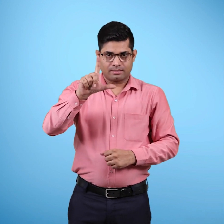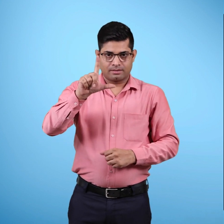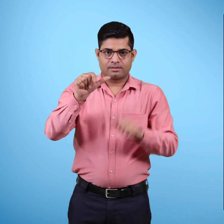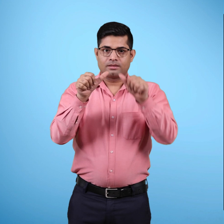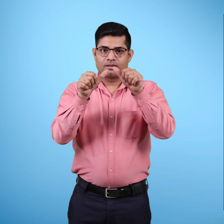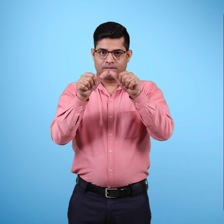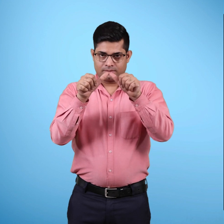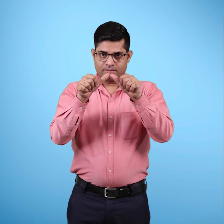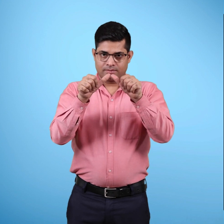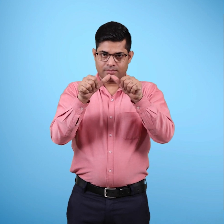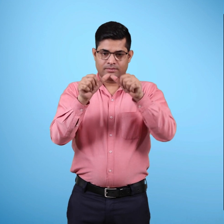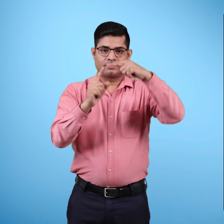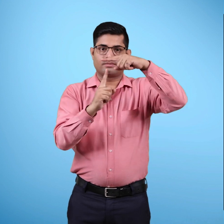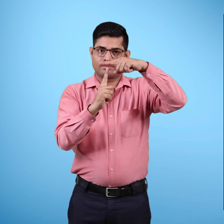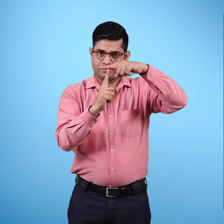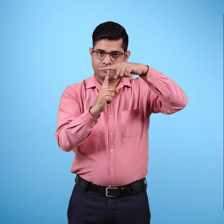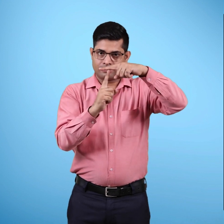lateral roots.